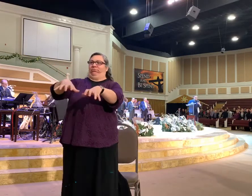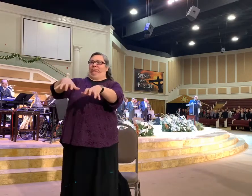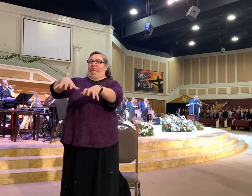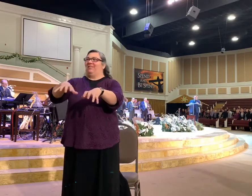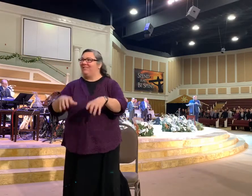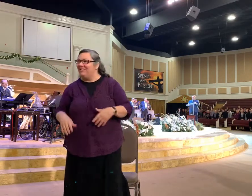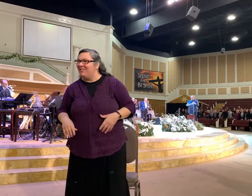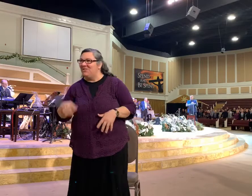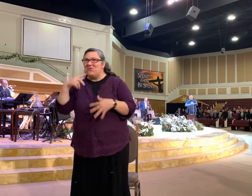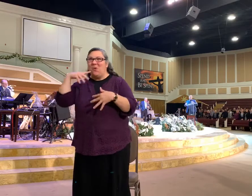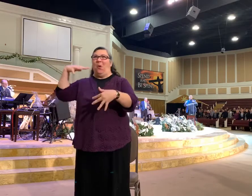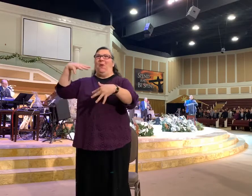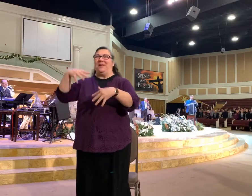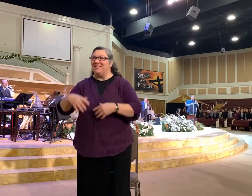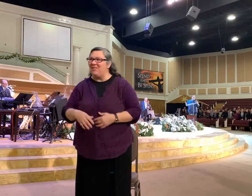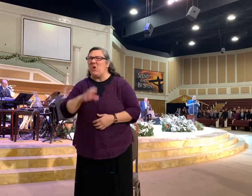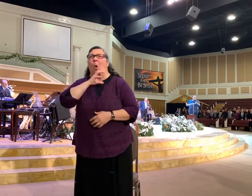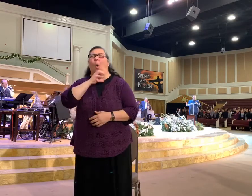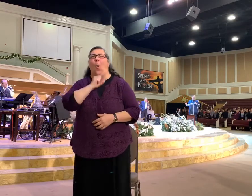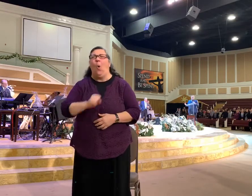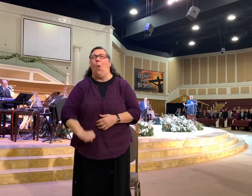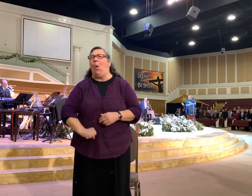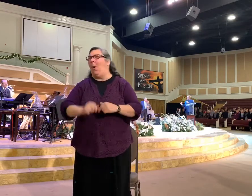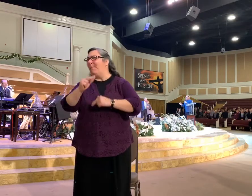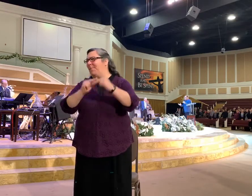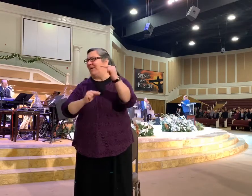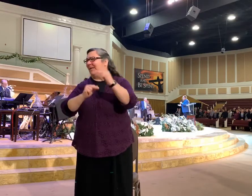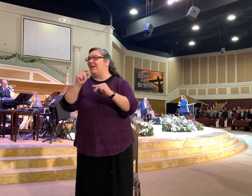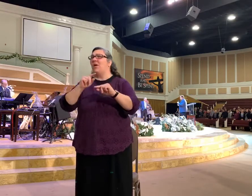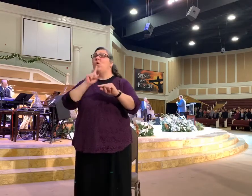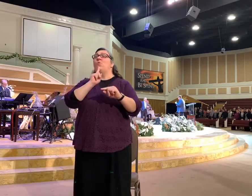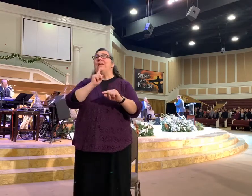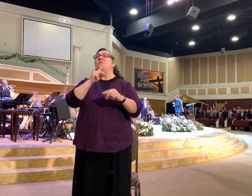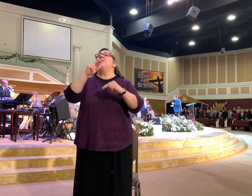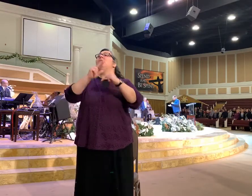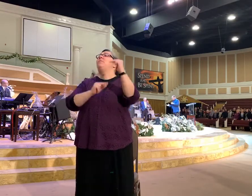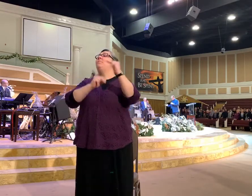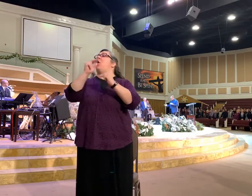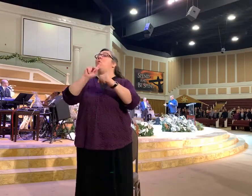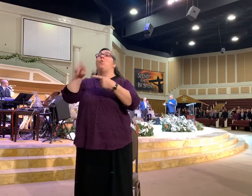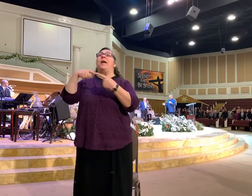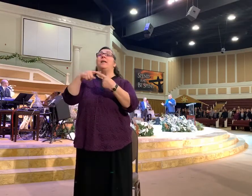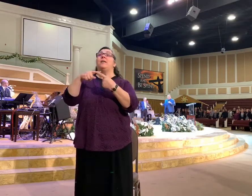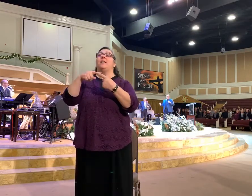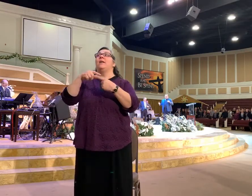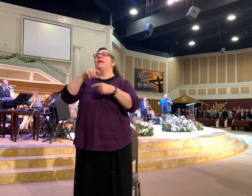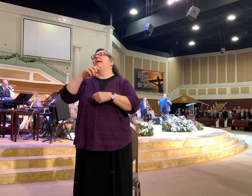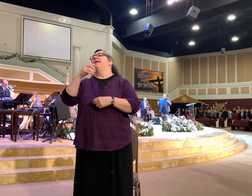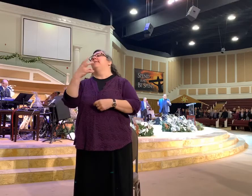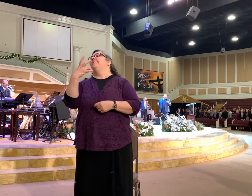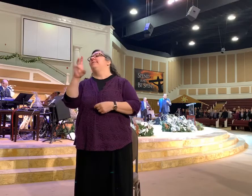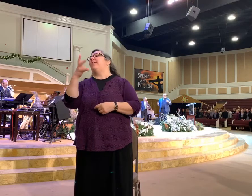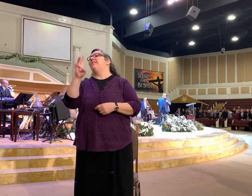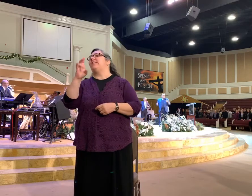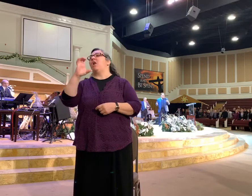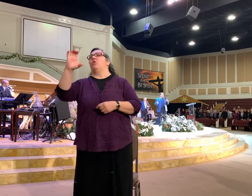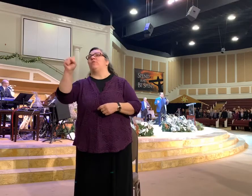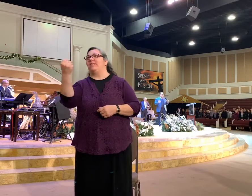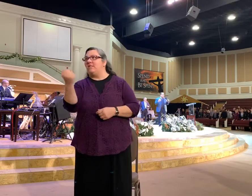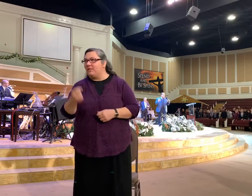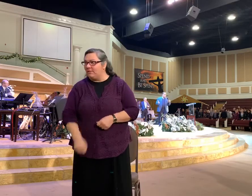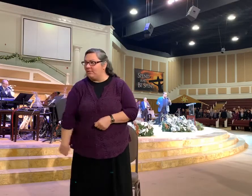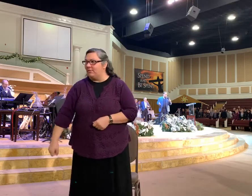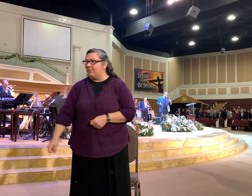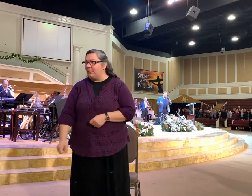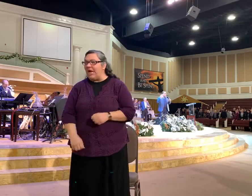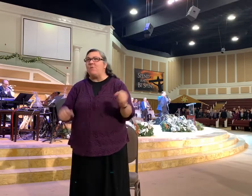building, this was a modern building in Rome. It was built in the 1700s, and we didn't have any heat. And it